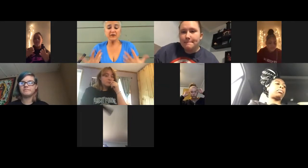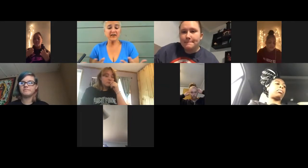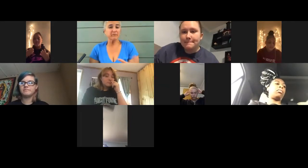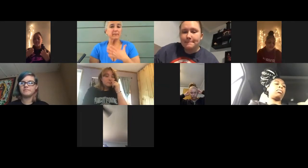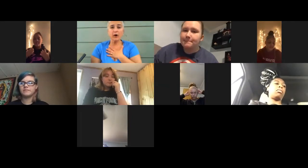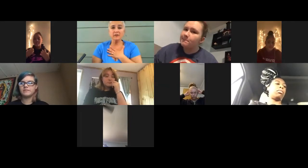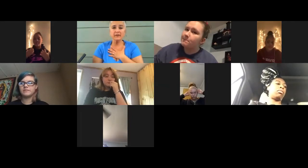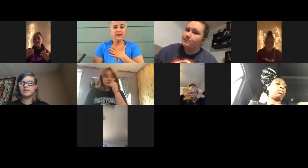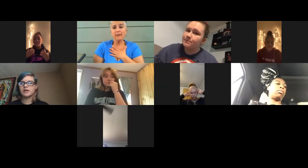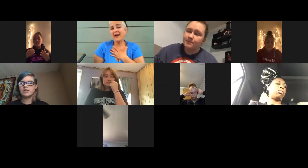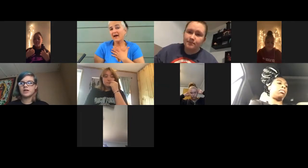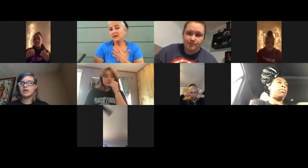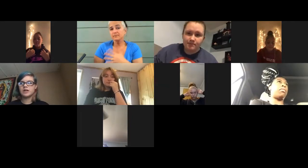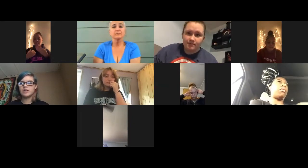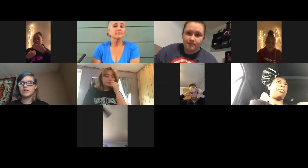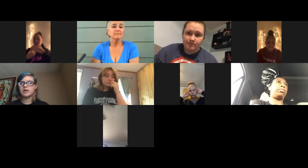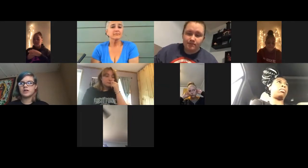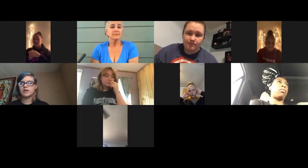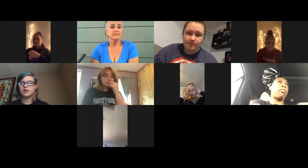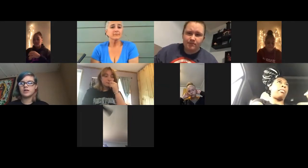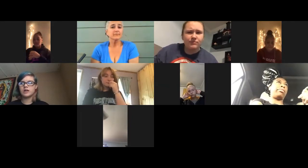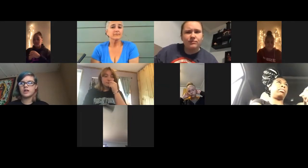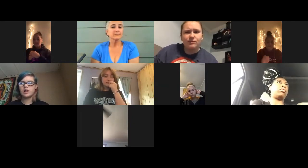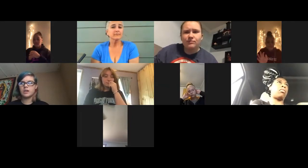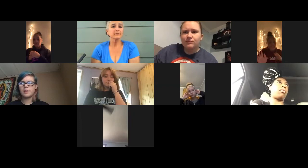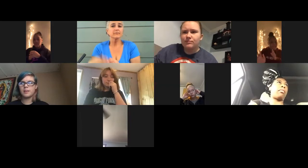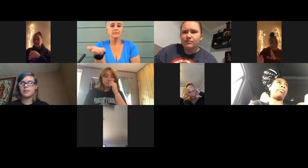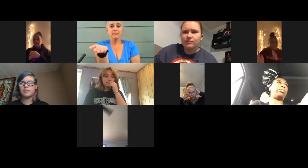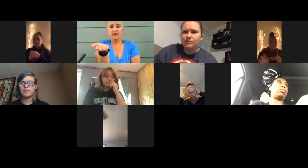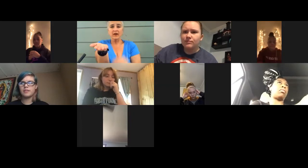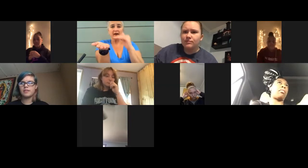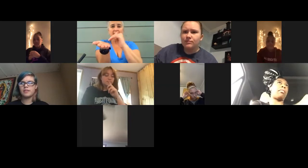Excuse me, forgive me, pardon me, my bad.